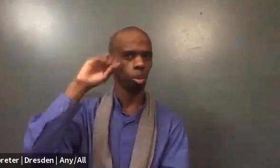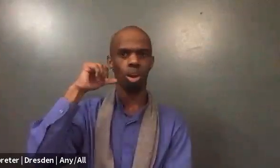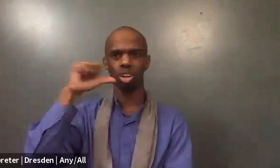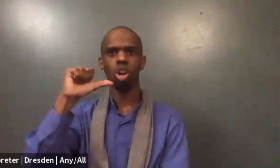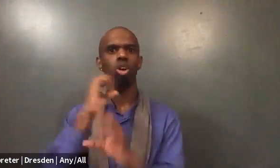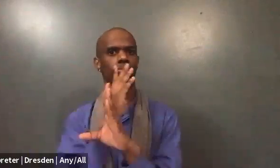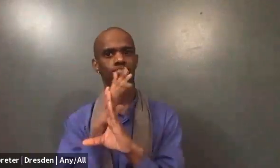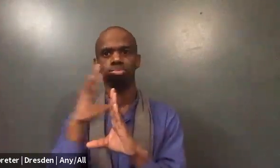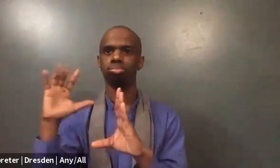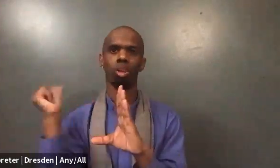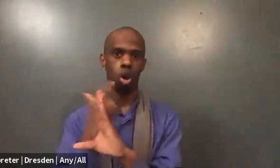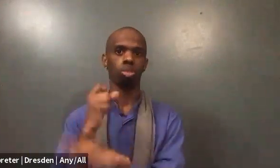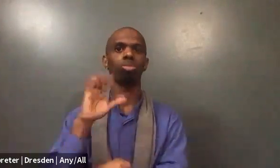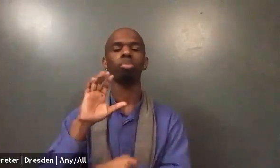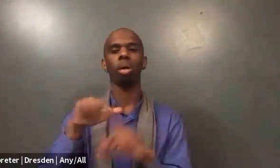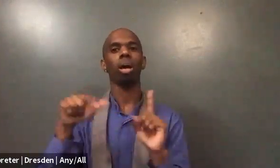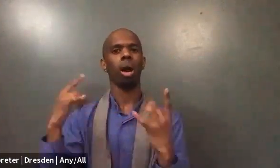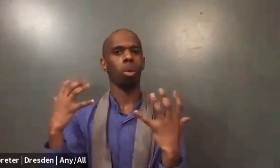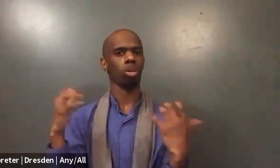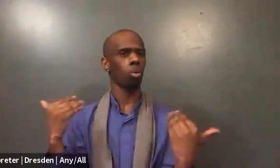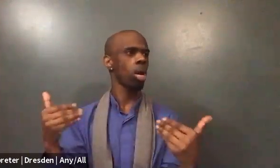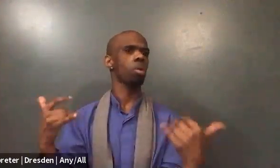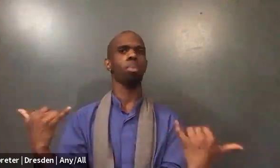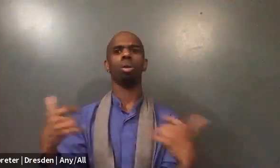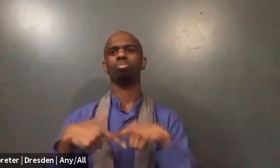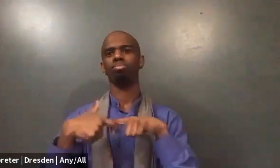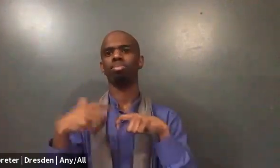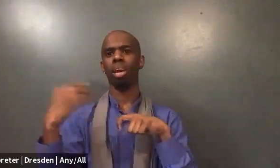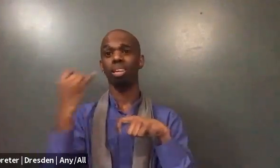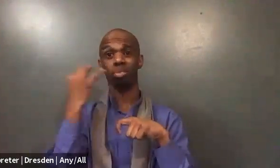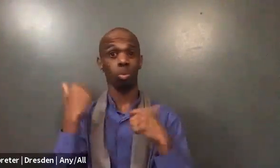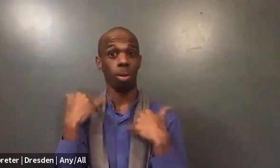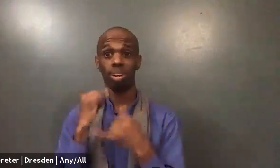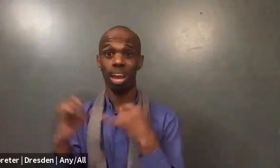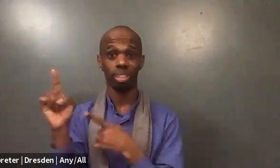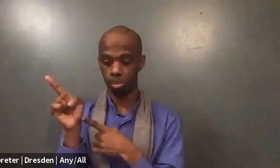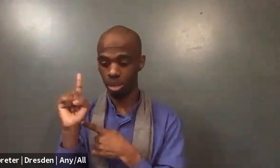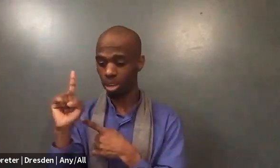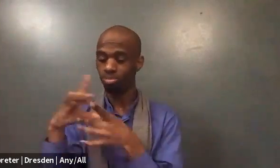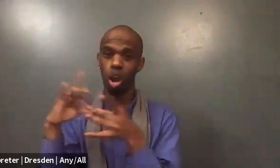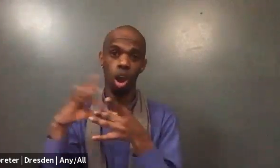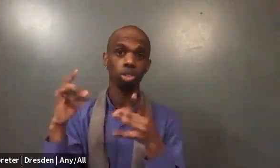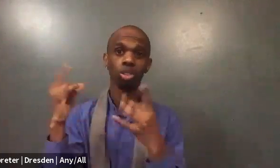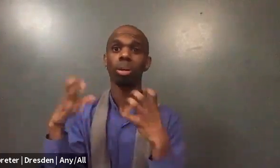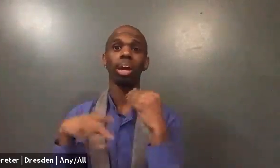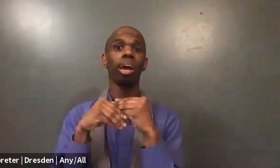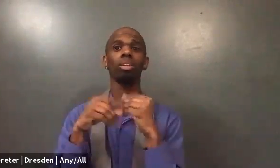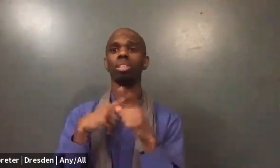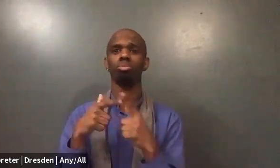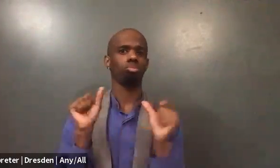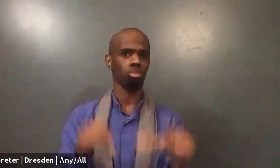time. So I'm gonna stop now and just offer closing thoughts for everyone. And thank you, Carmen, so much for bringing that